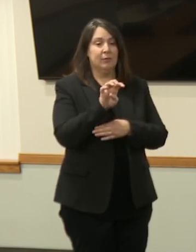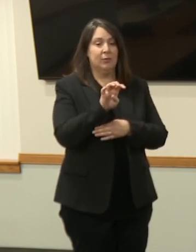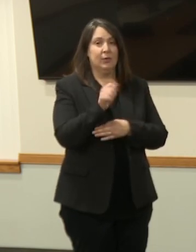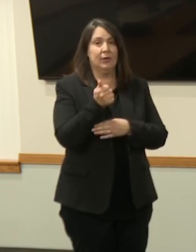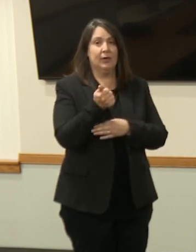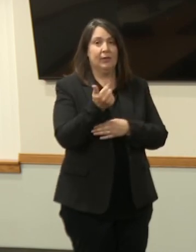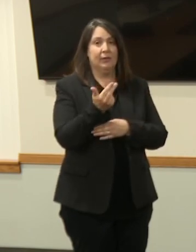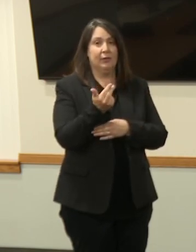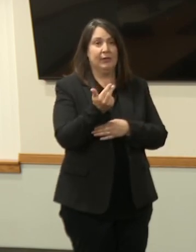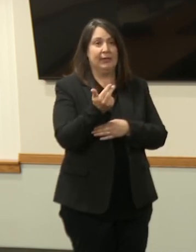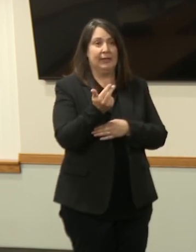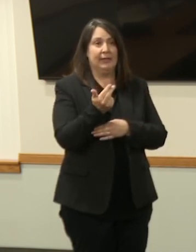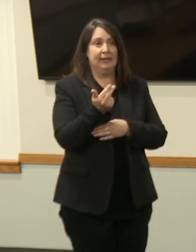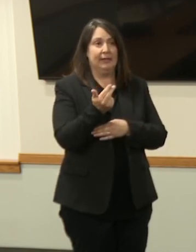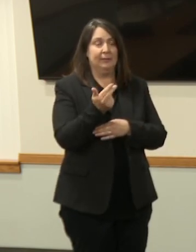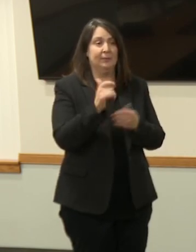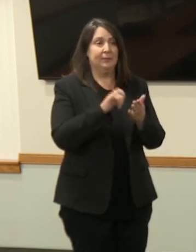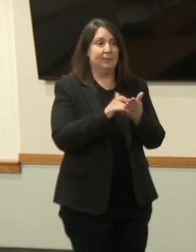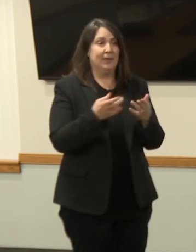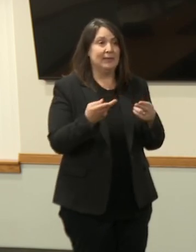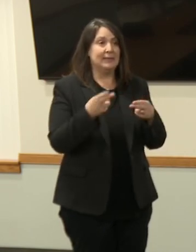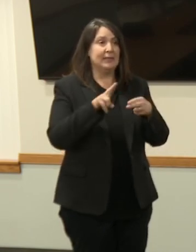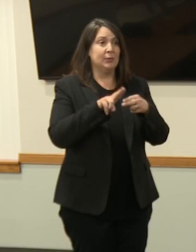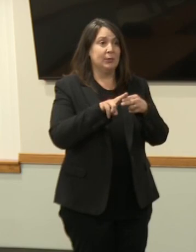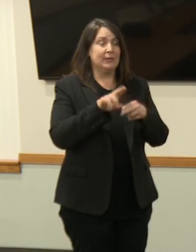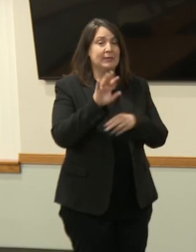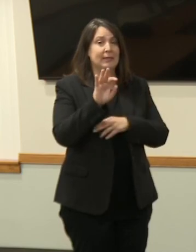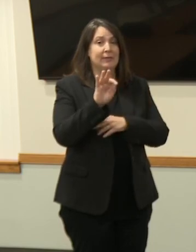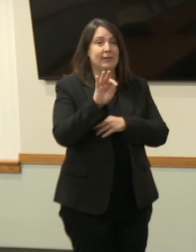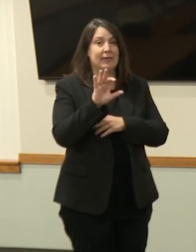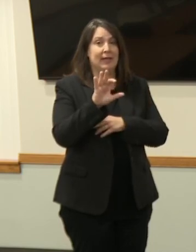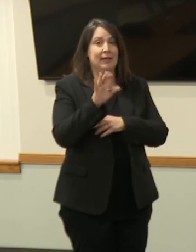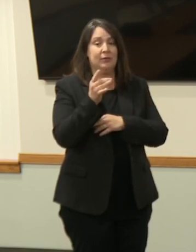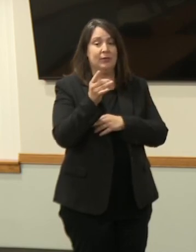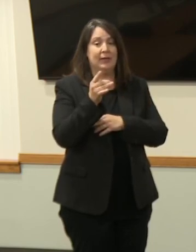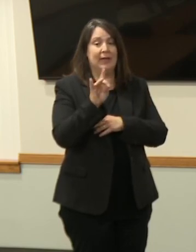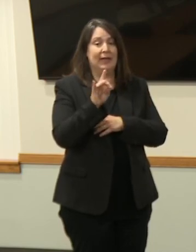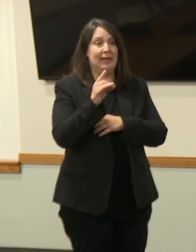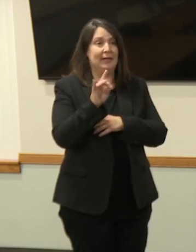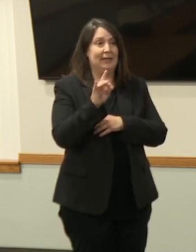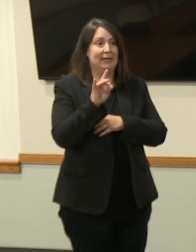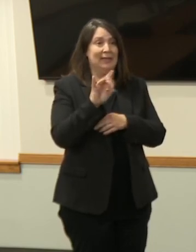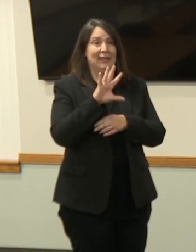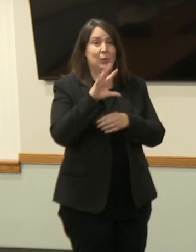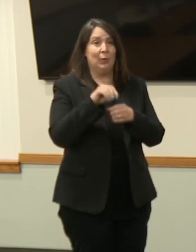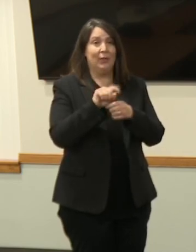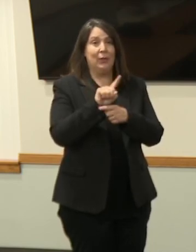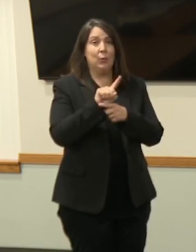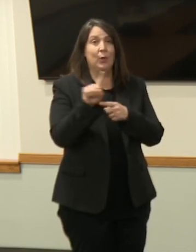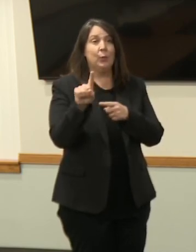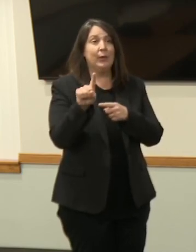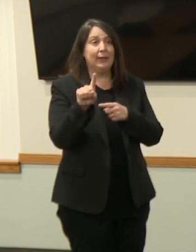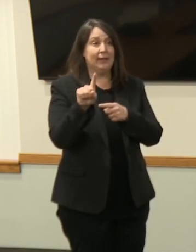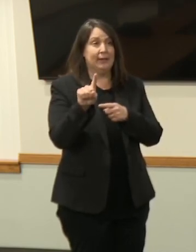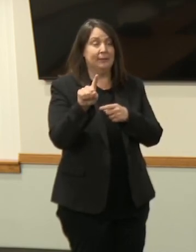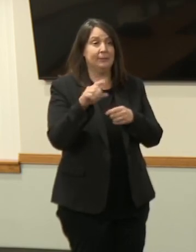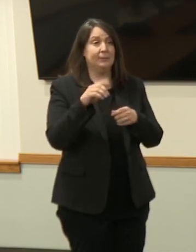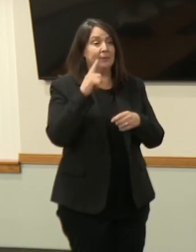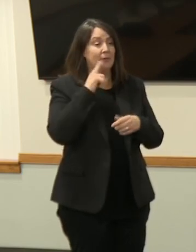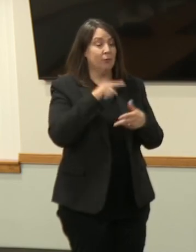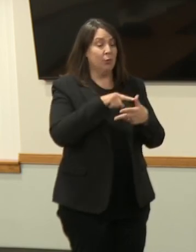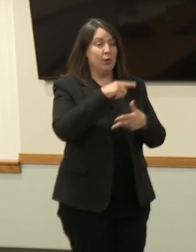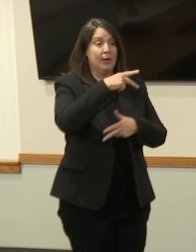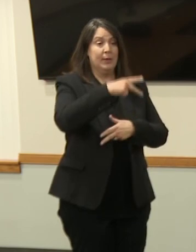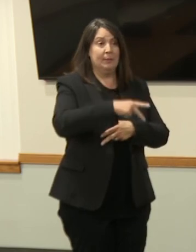8,413 cases. That's an increase of 918 cases in 1 week. For Peoria